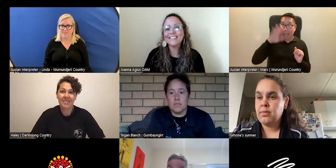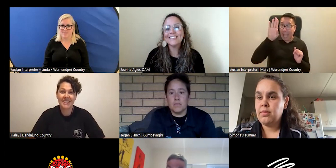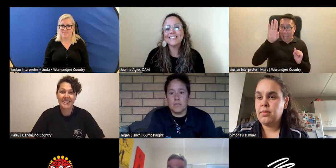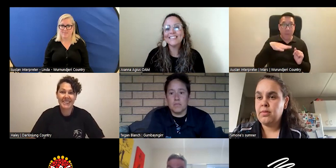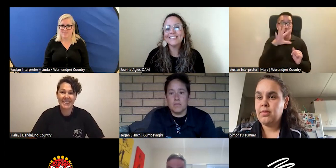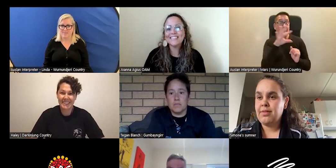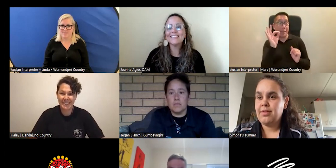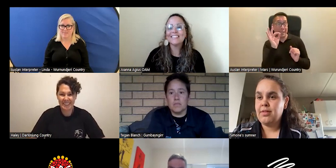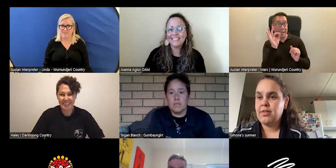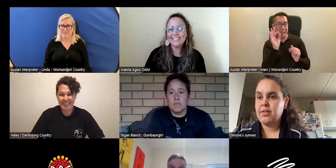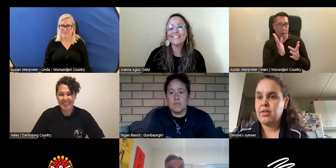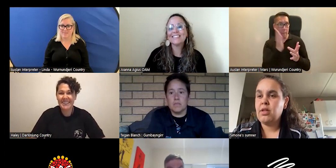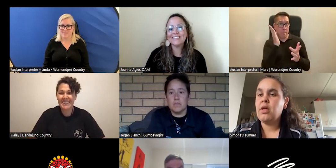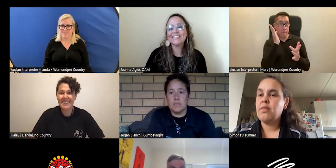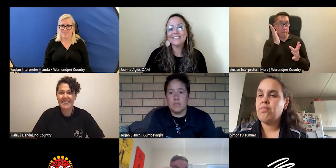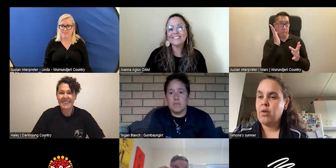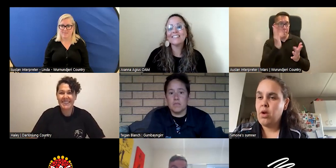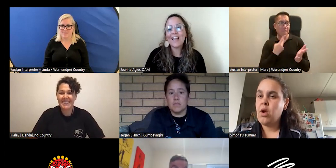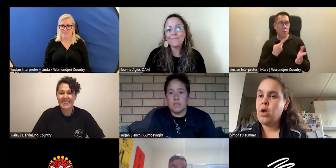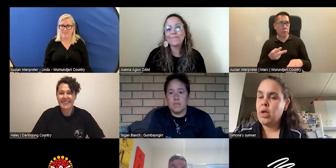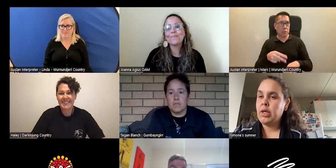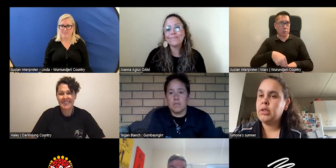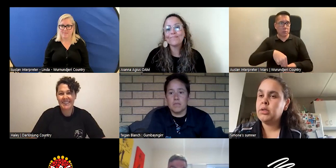of a sudden it's a voice. It's a game changer.